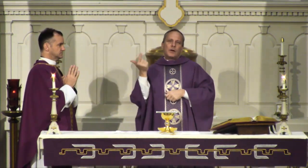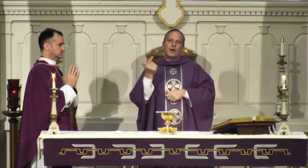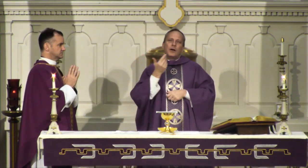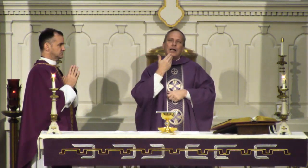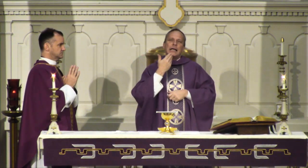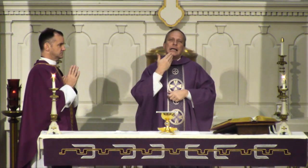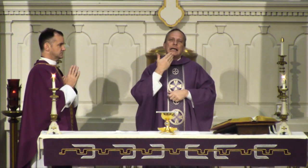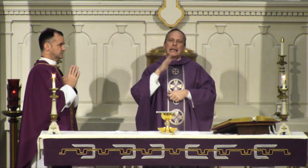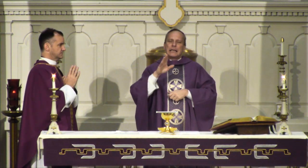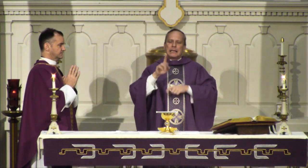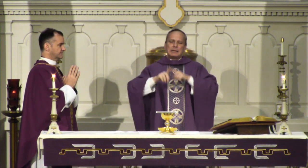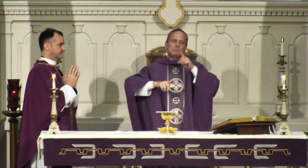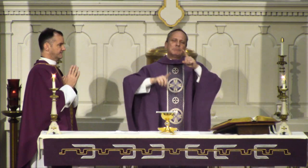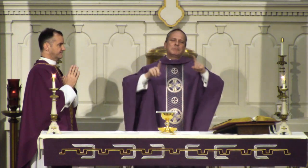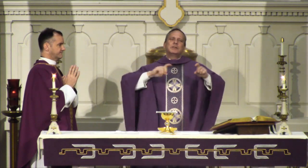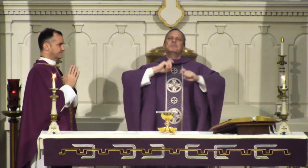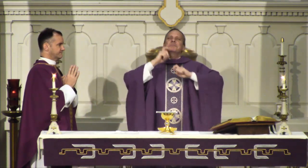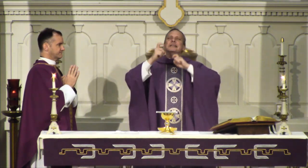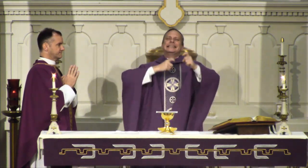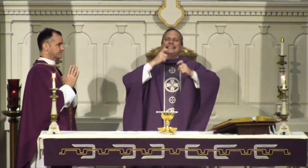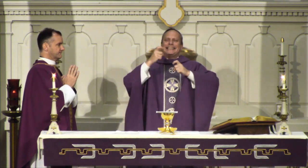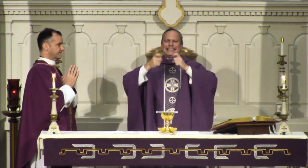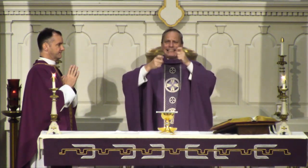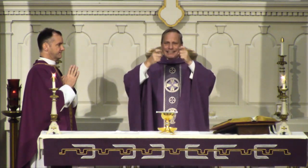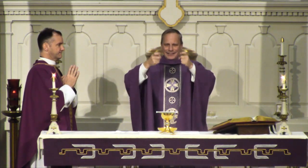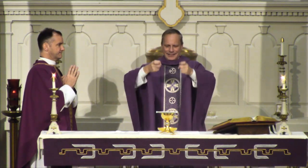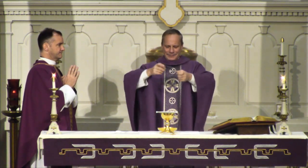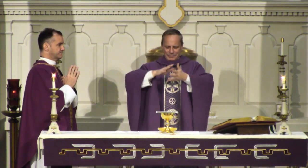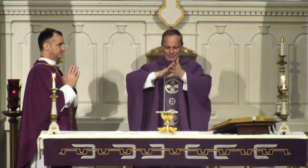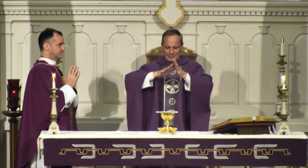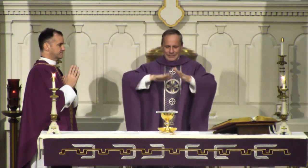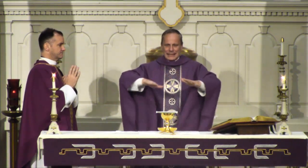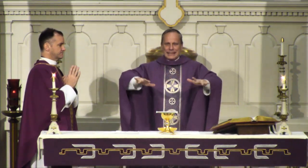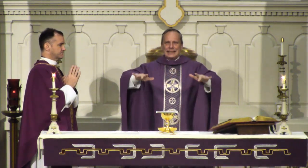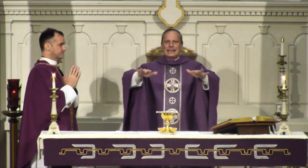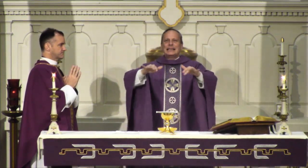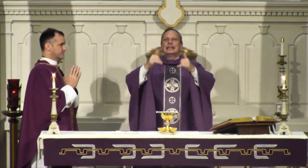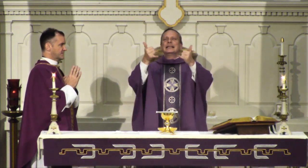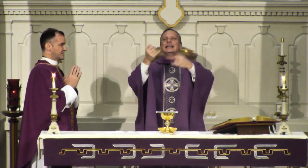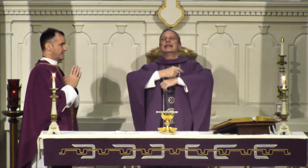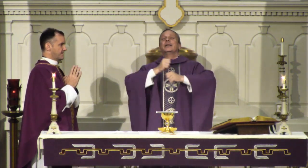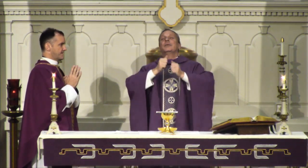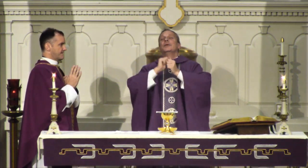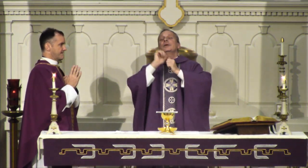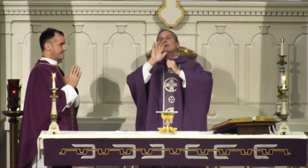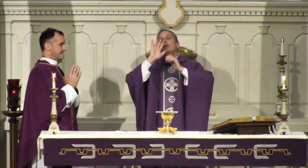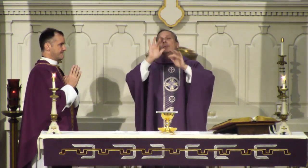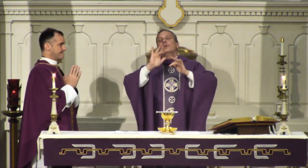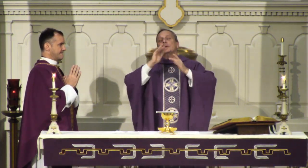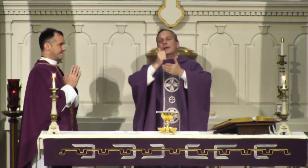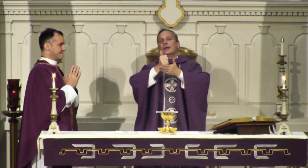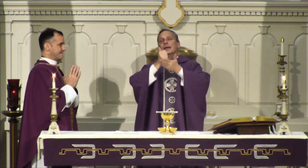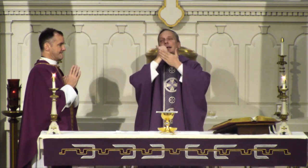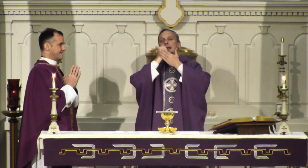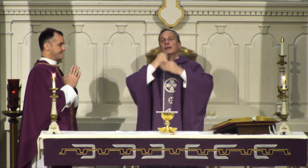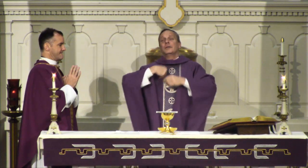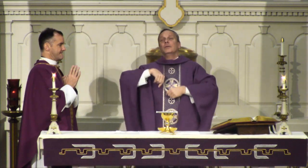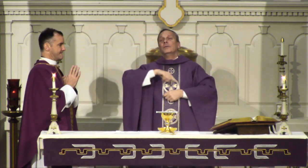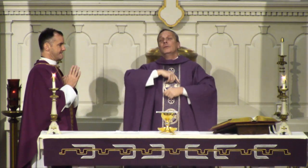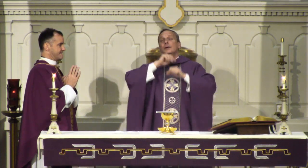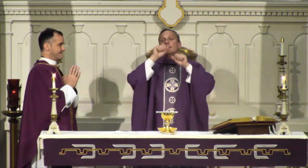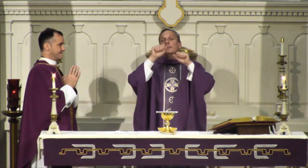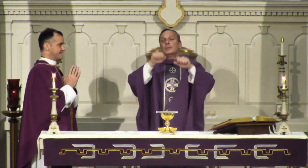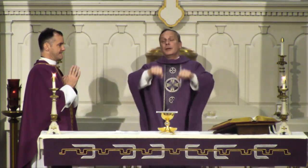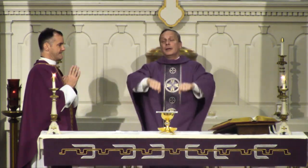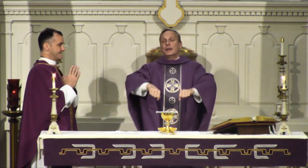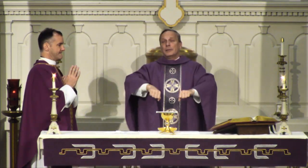Deliver us, Lord, we pray, from every evil. Graciously grant peace in our days, that by the help of your